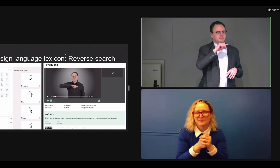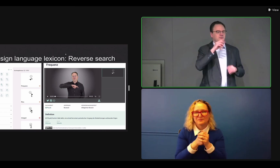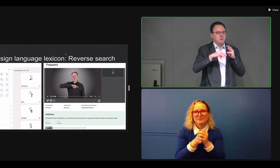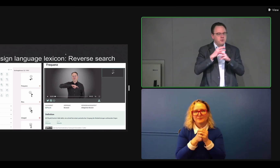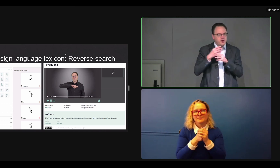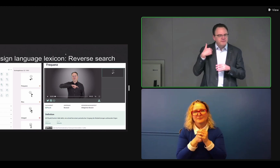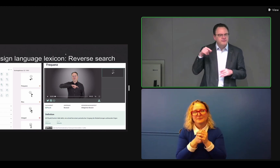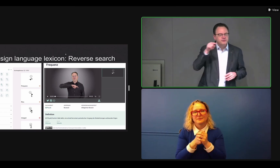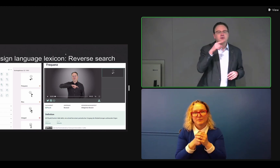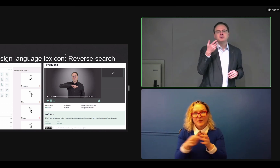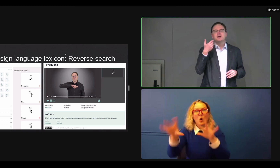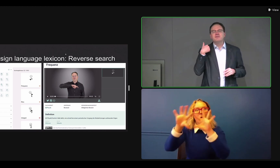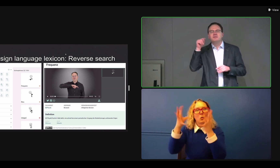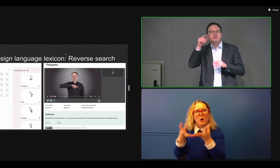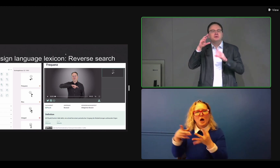words that you are looking for.